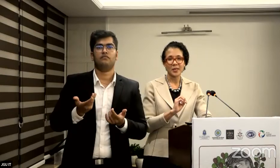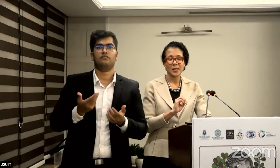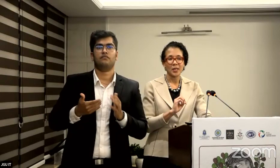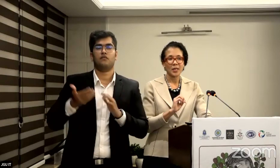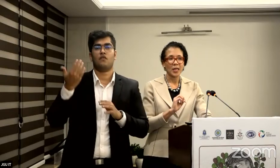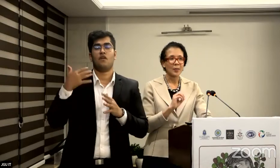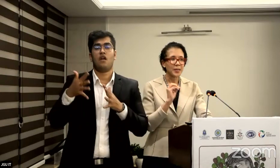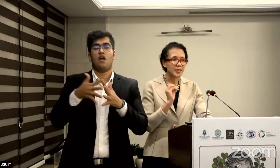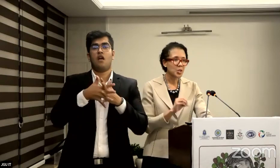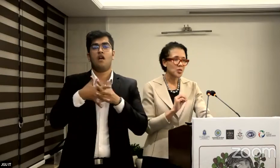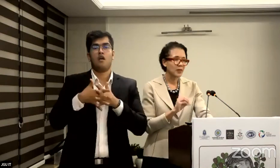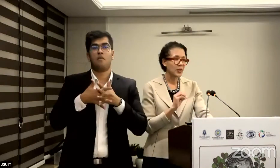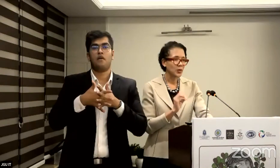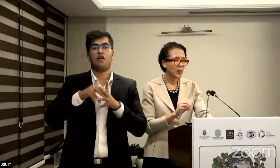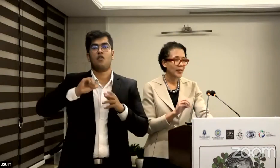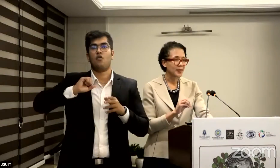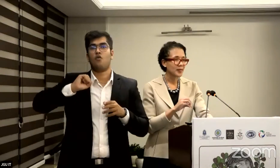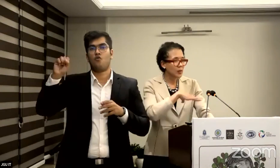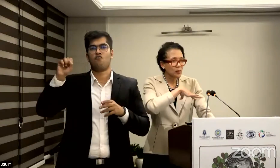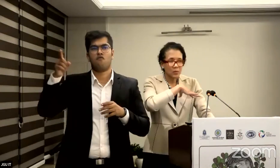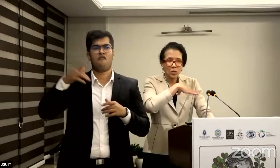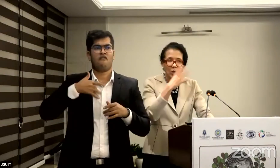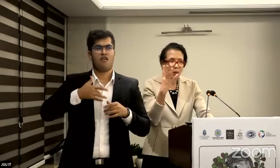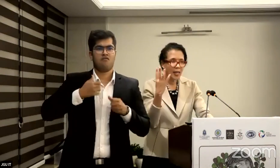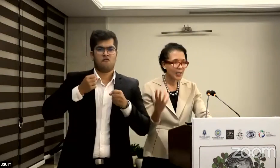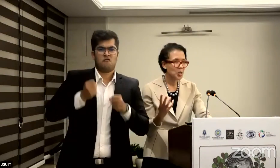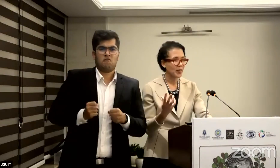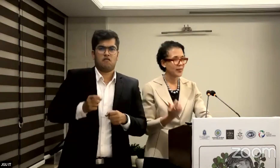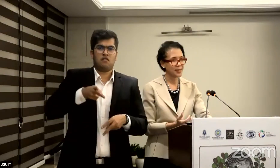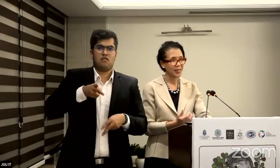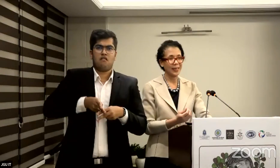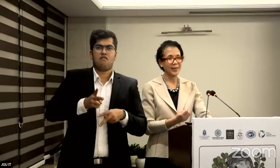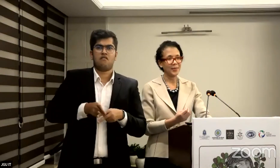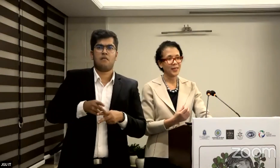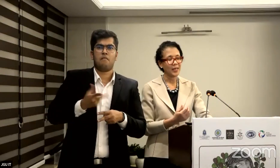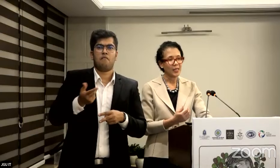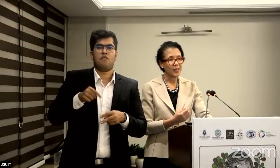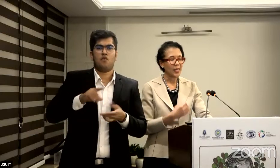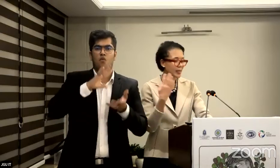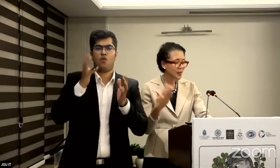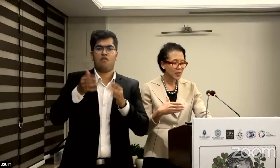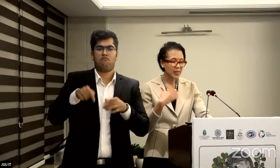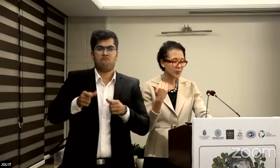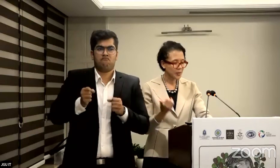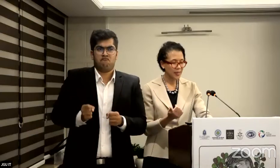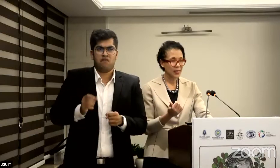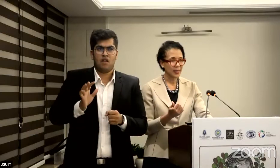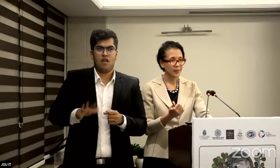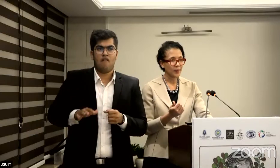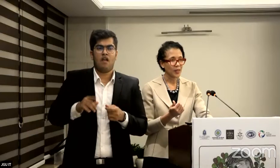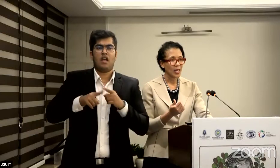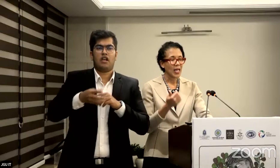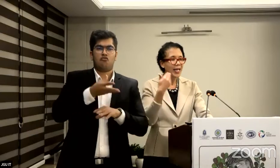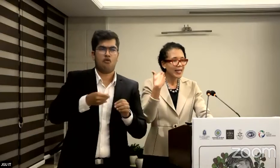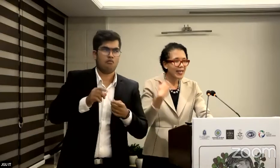adamant position of the US, the global hegemon at the time, economically and